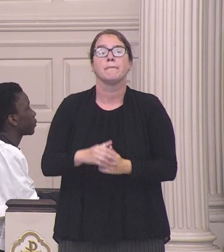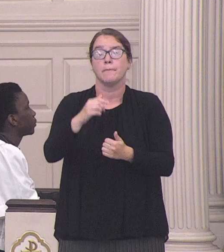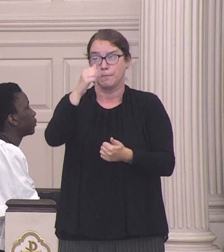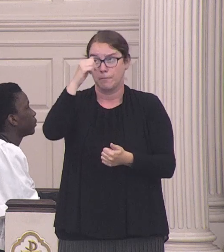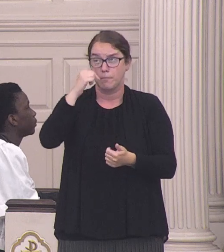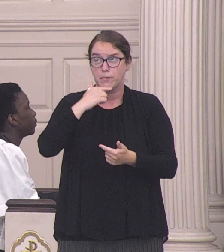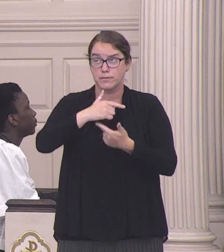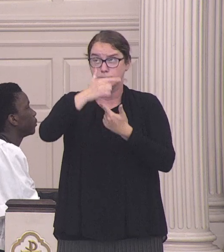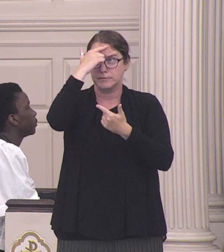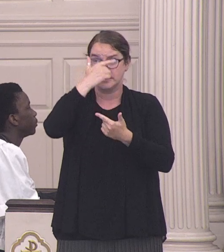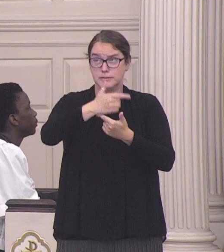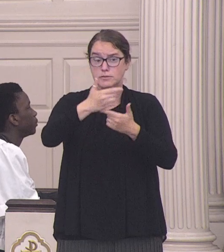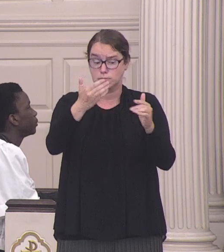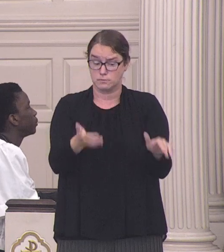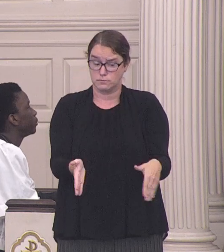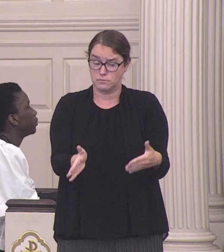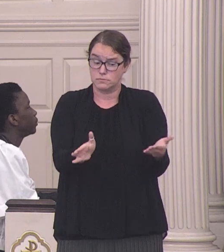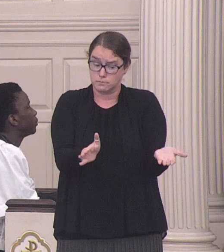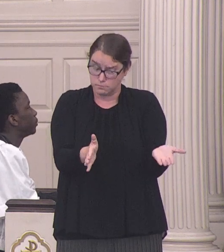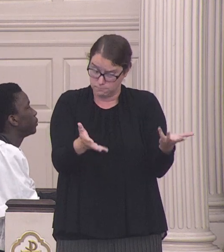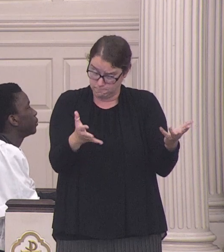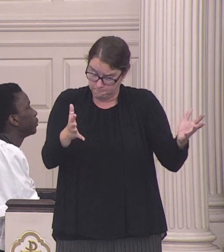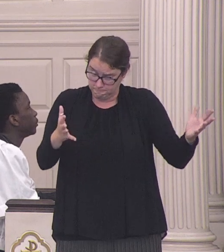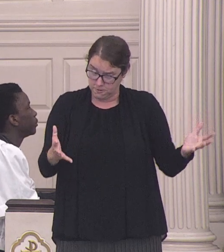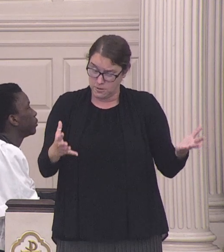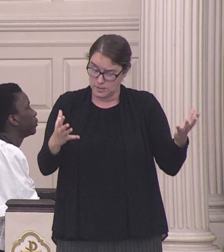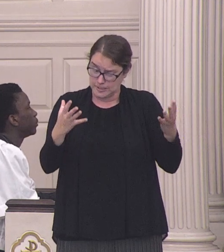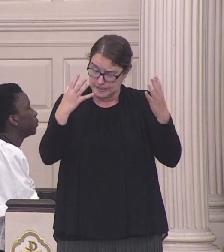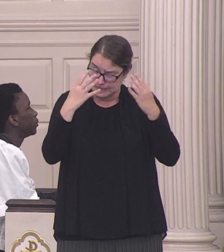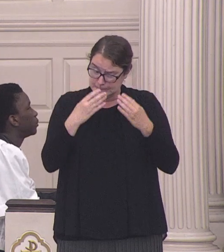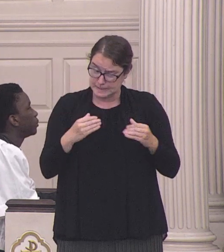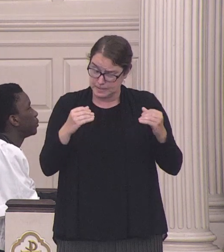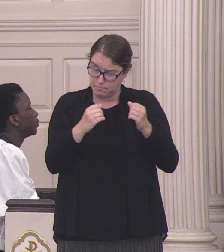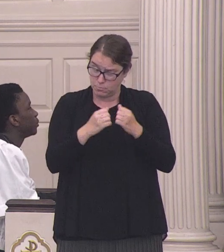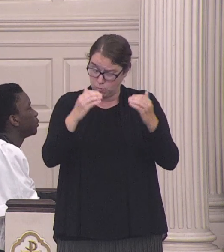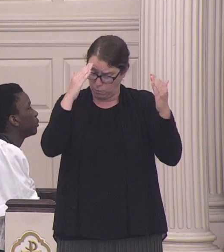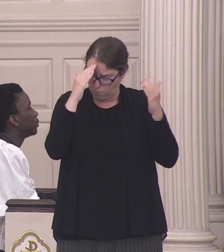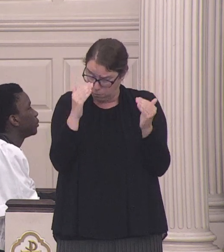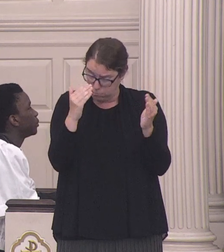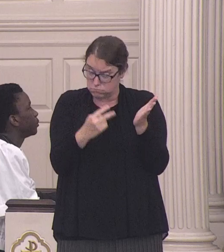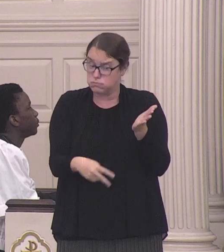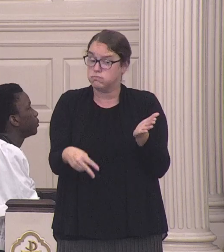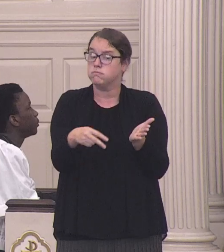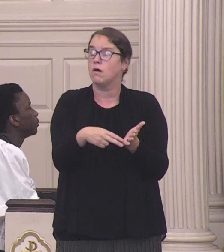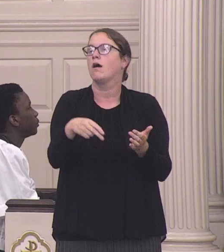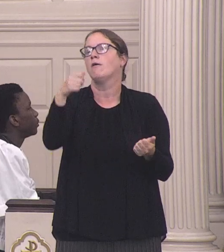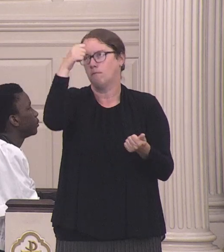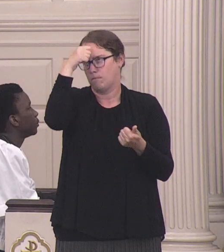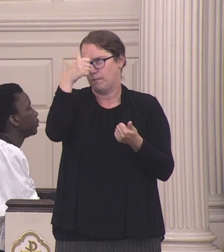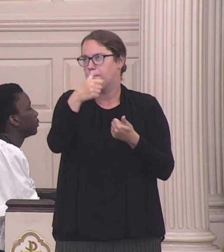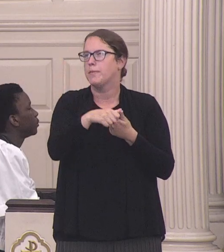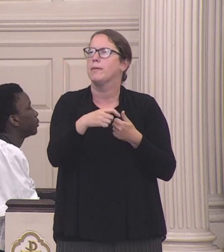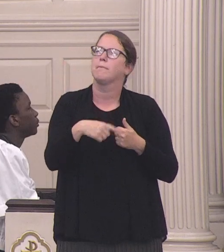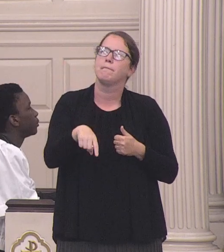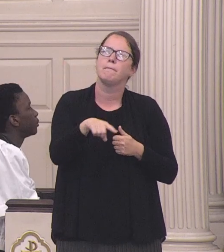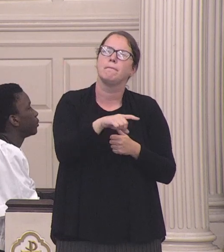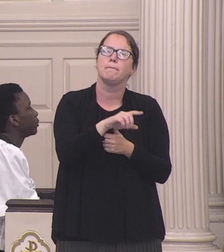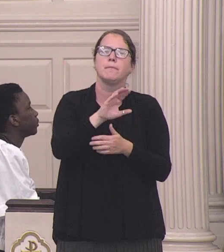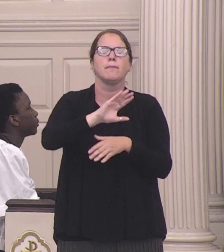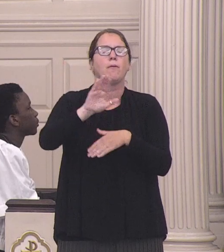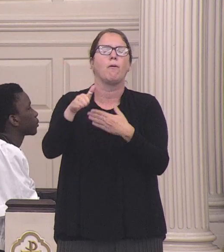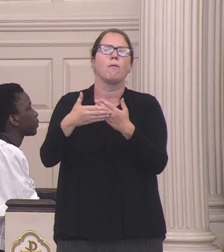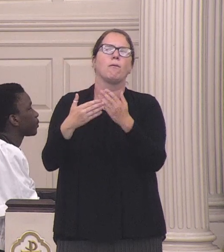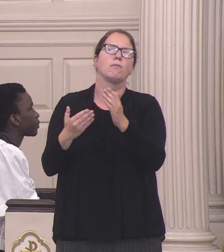Remember also our brothers and sisters who have fallen asleep in the hope of the resurrection, and all who have died in your